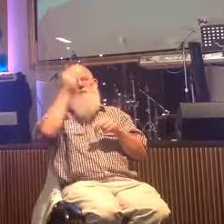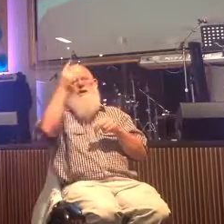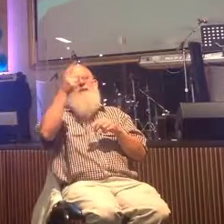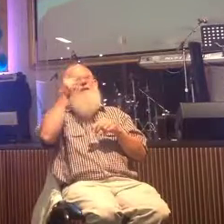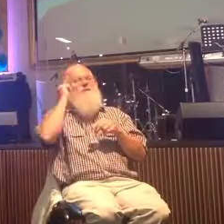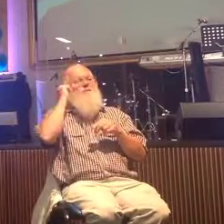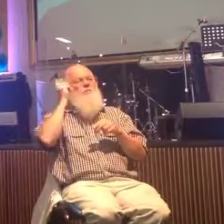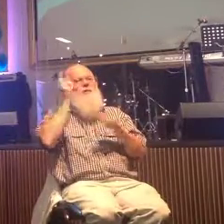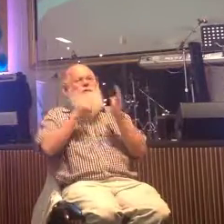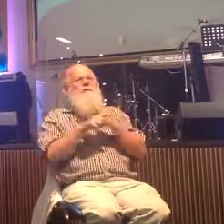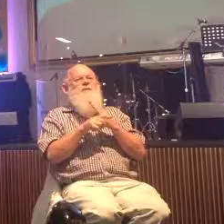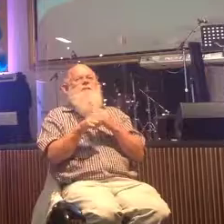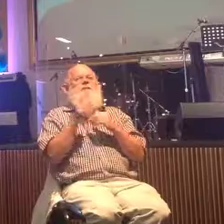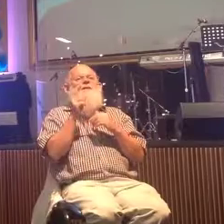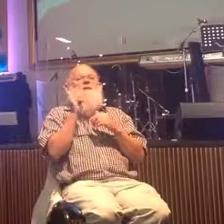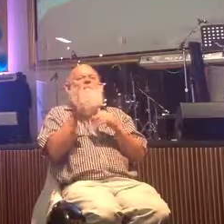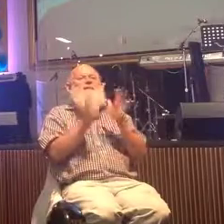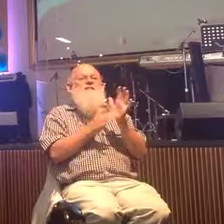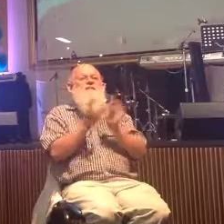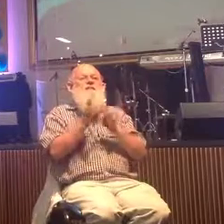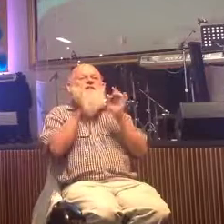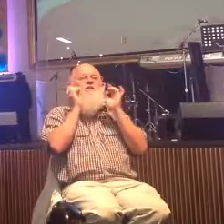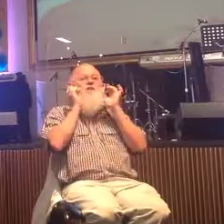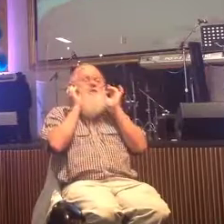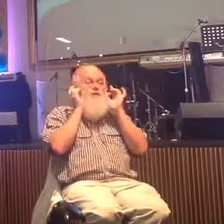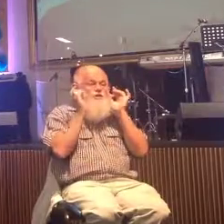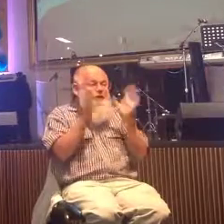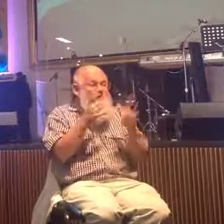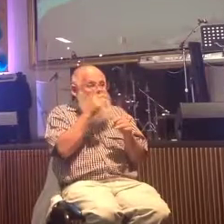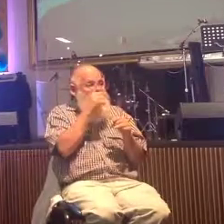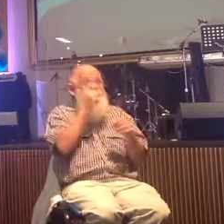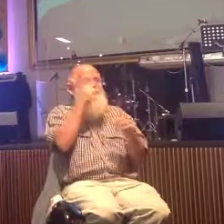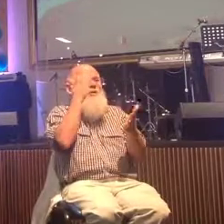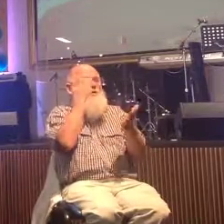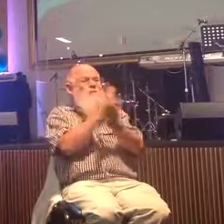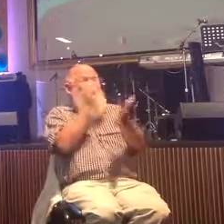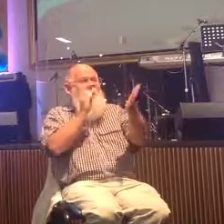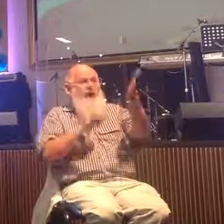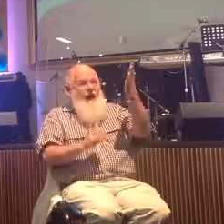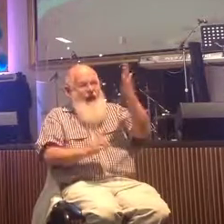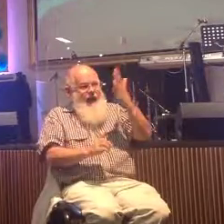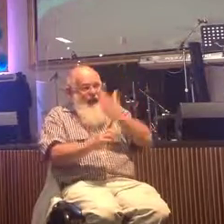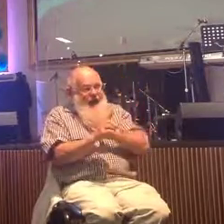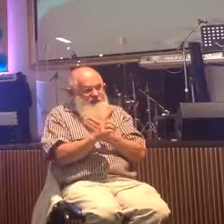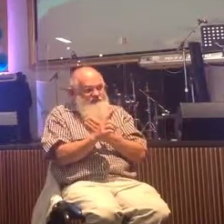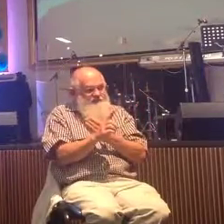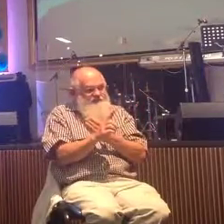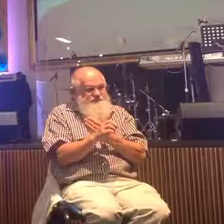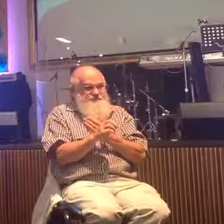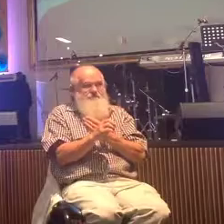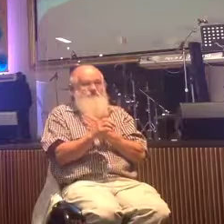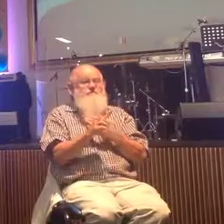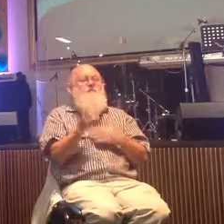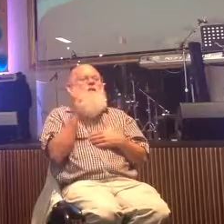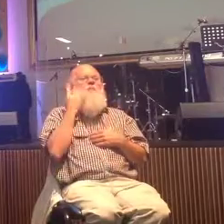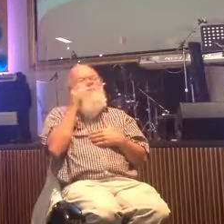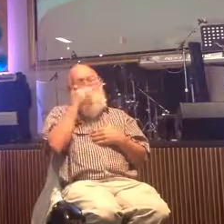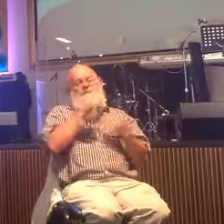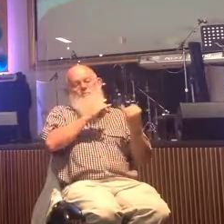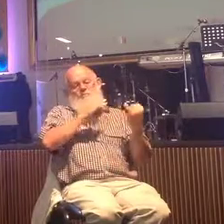is exposing what happens. Your sin gives birth to death. It doesn't look like death at the start, but it does down the track.